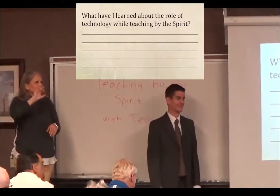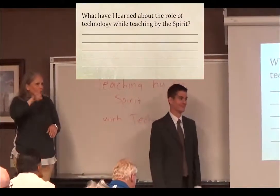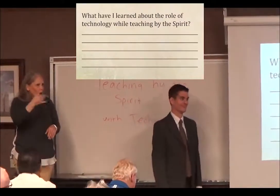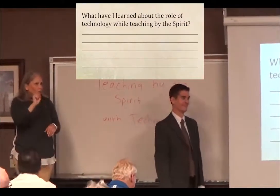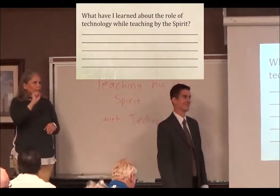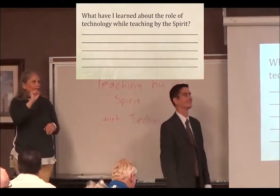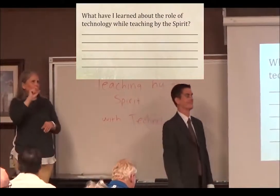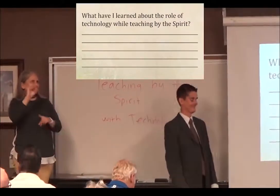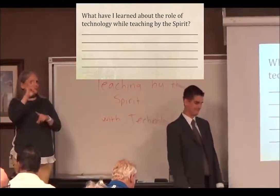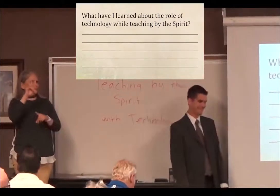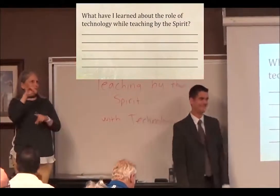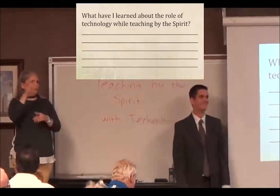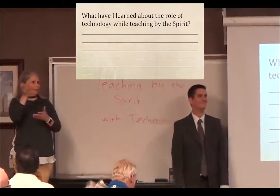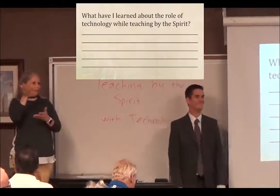like,